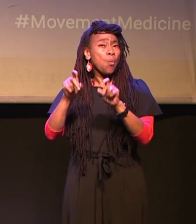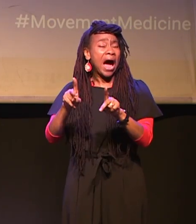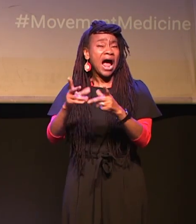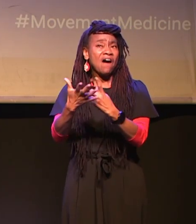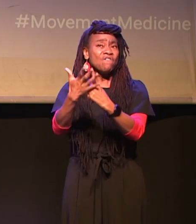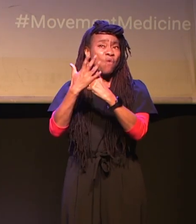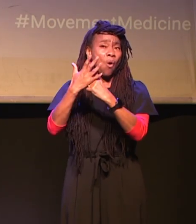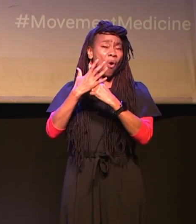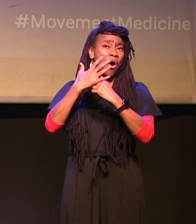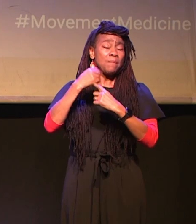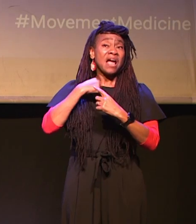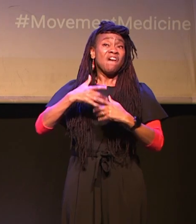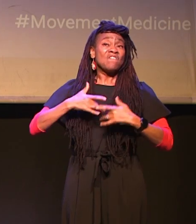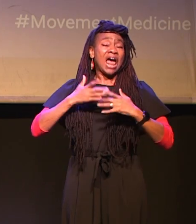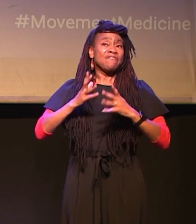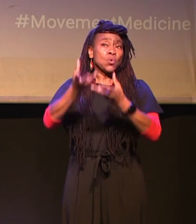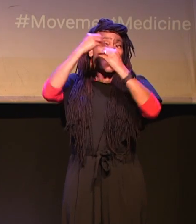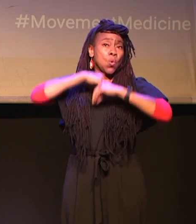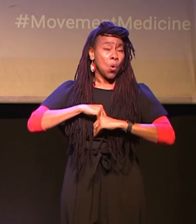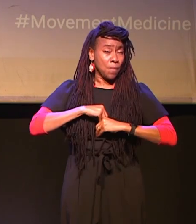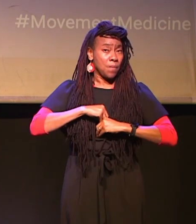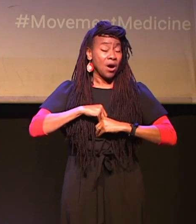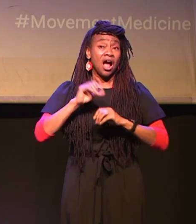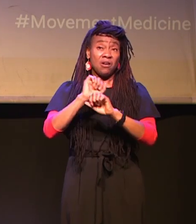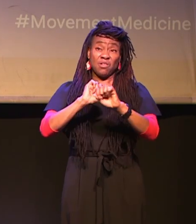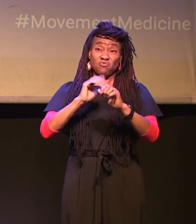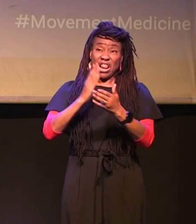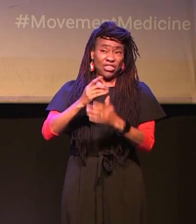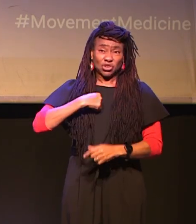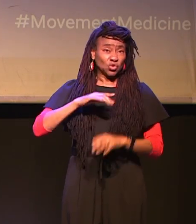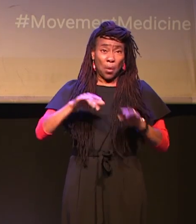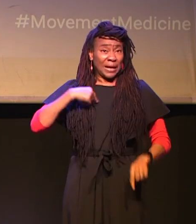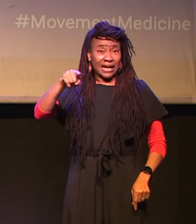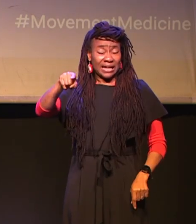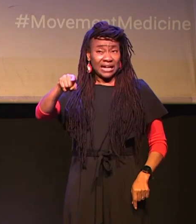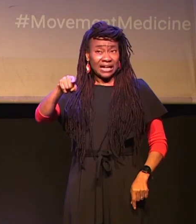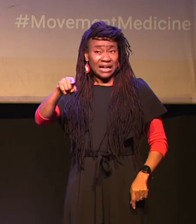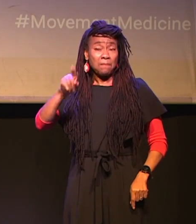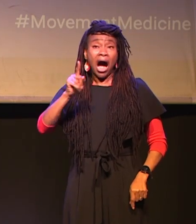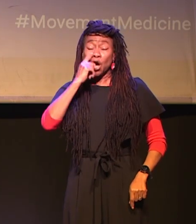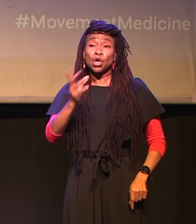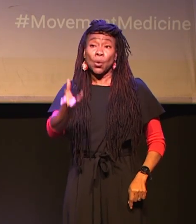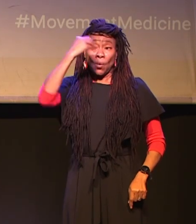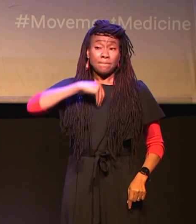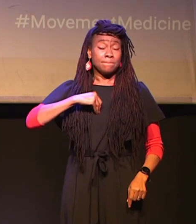an internalizing process. I can take this lie and I can like check myself at every